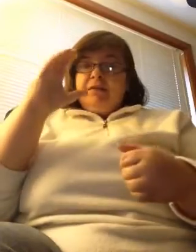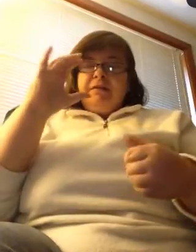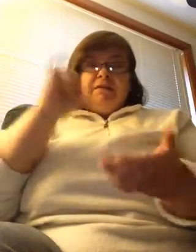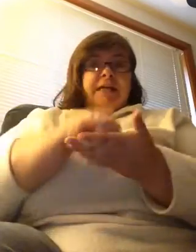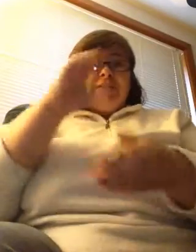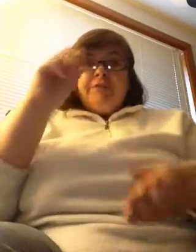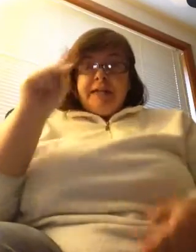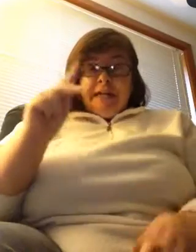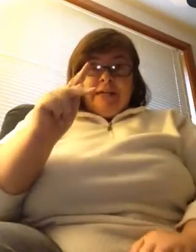that it's okay